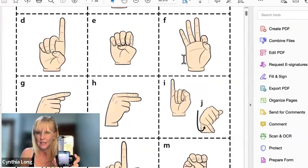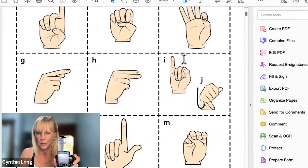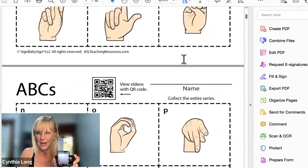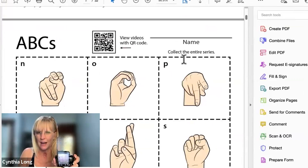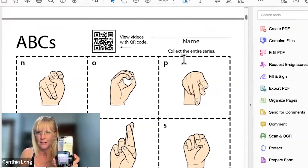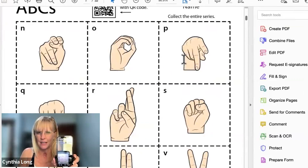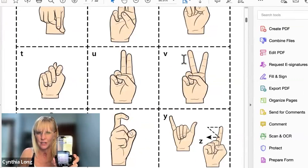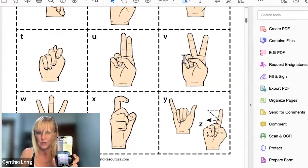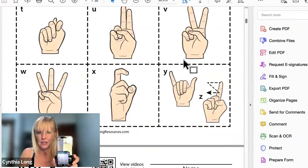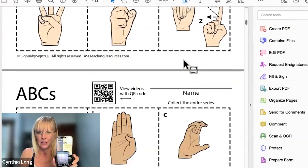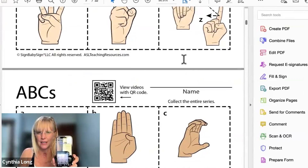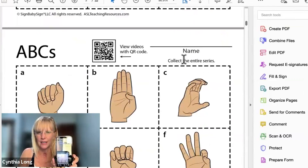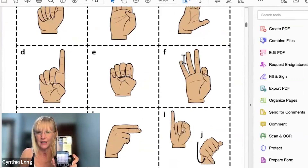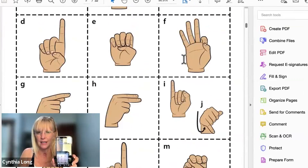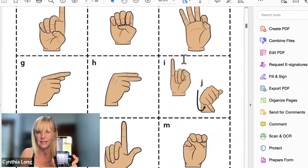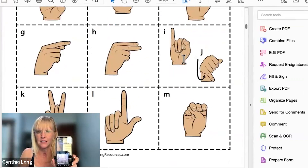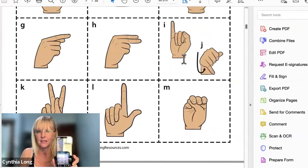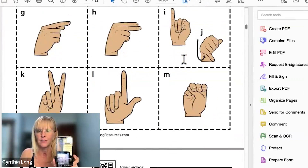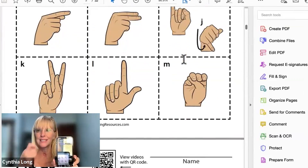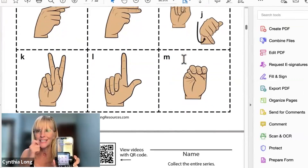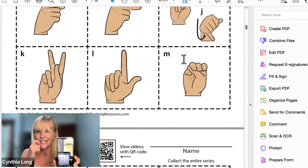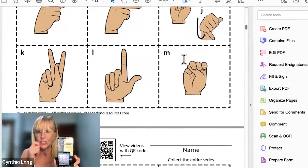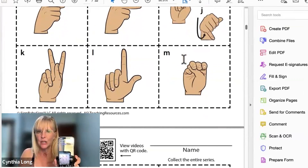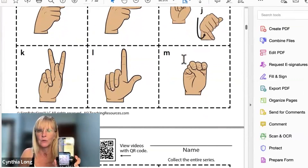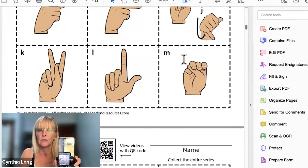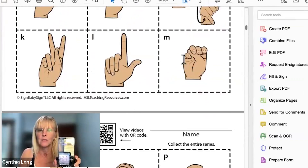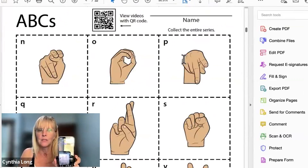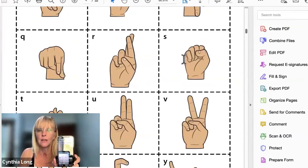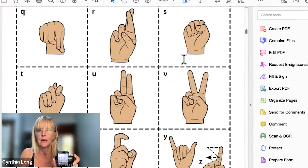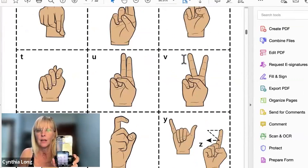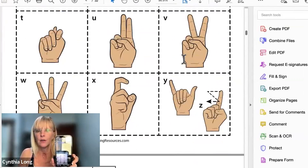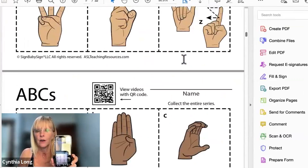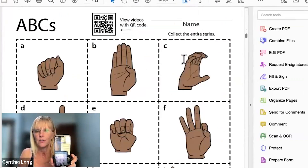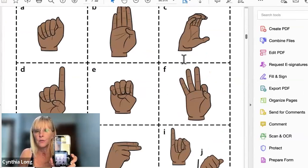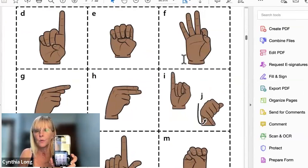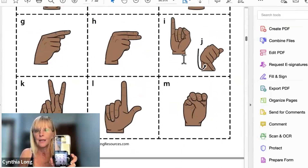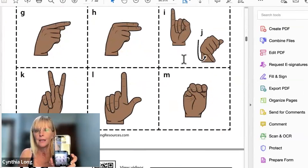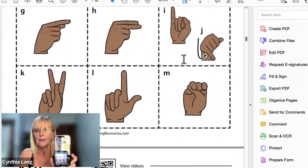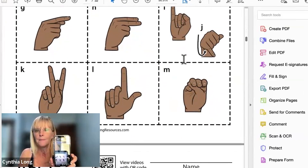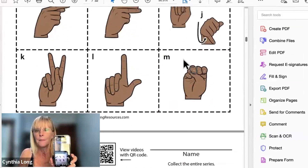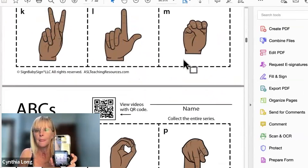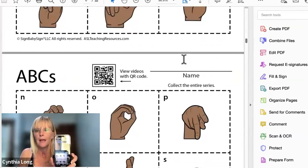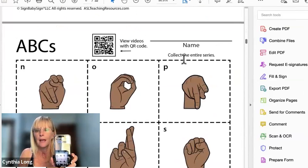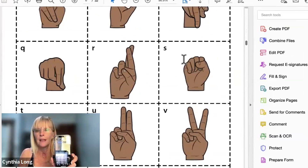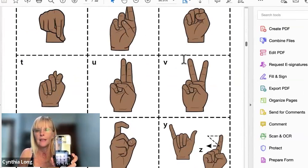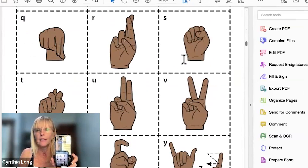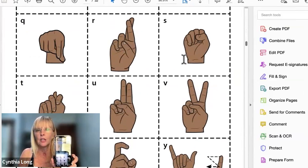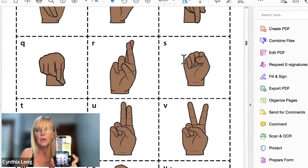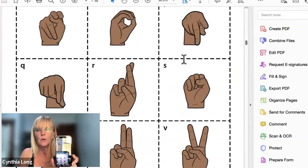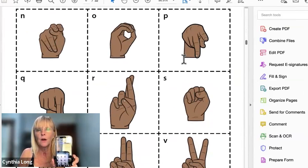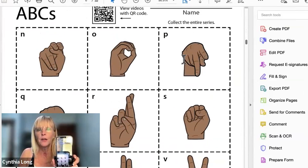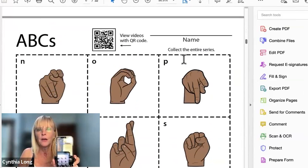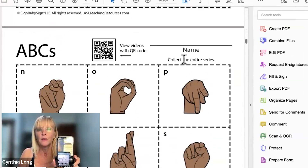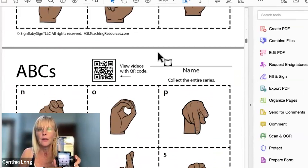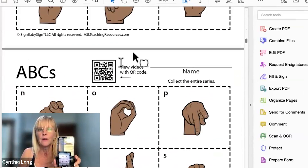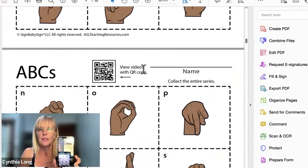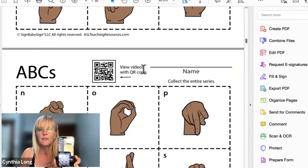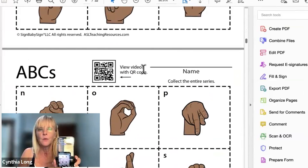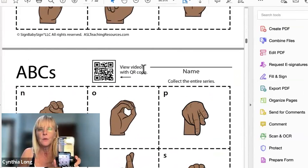we have it, it's going to look like this, different skin tones. There are 3. And then the QR code, notice if you want to